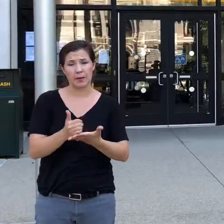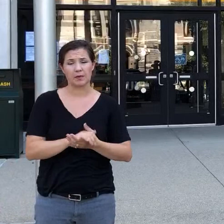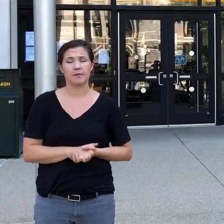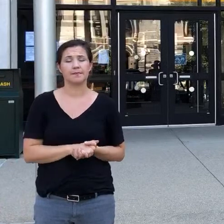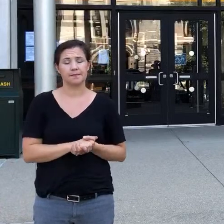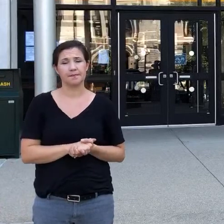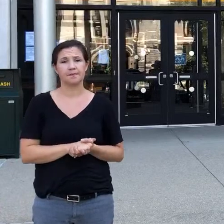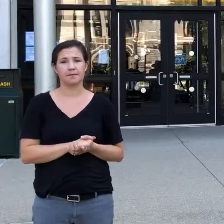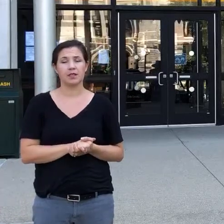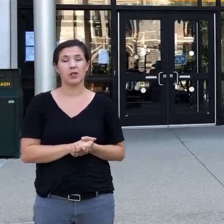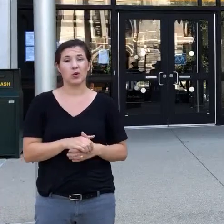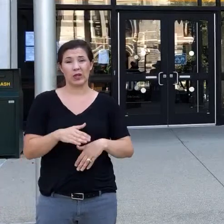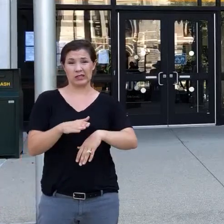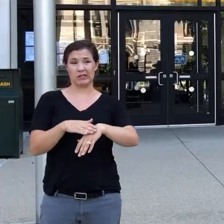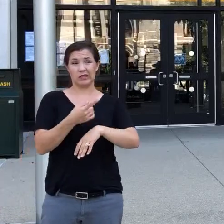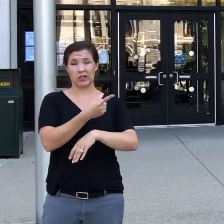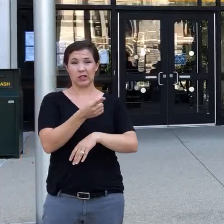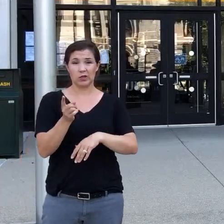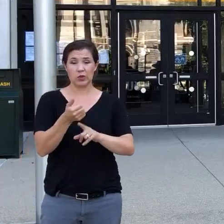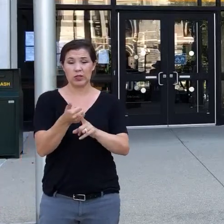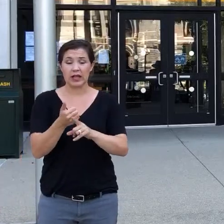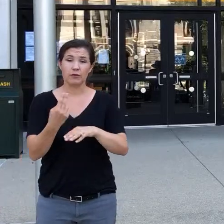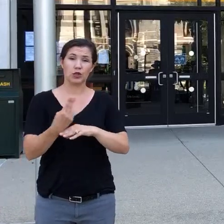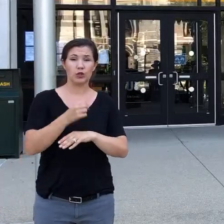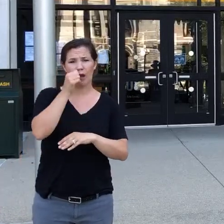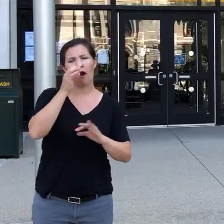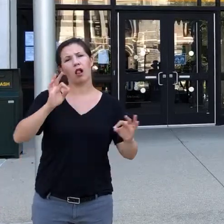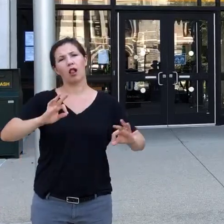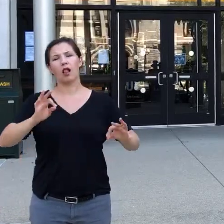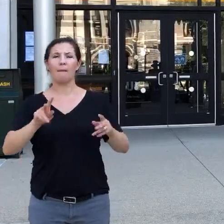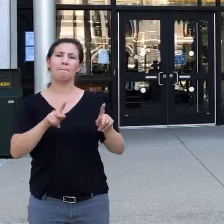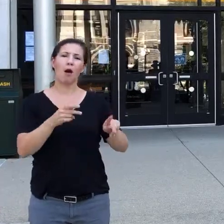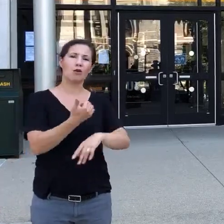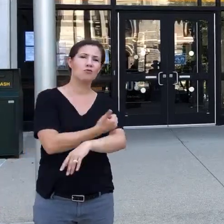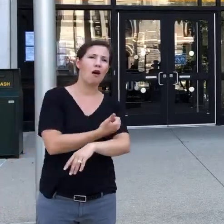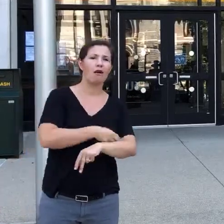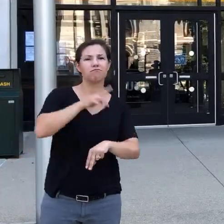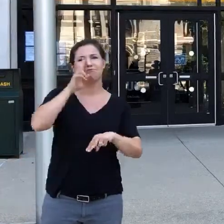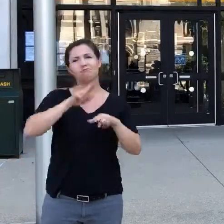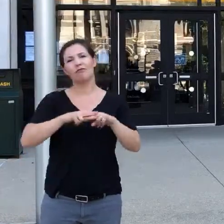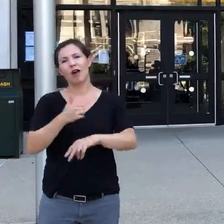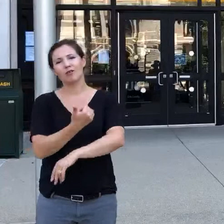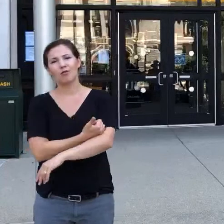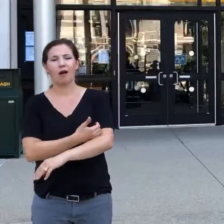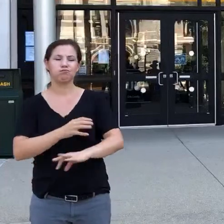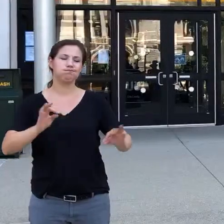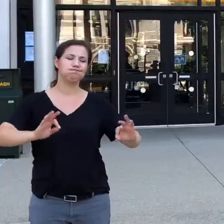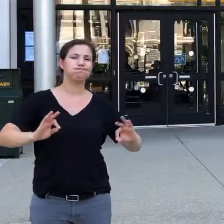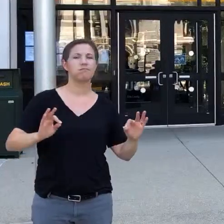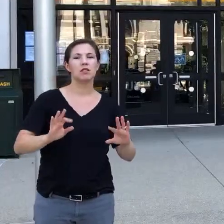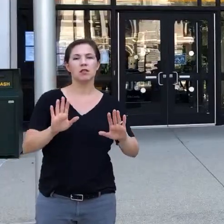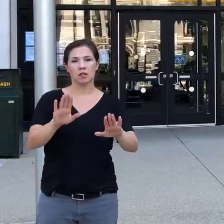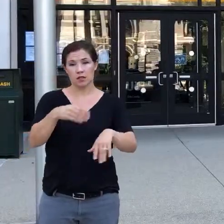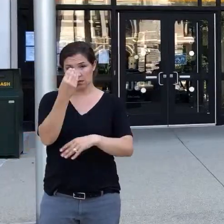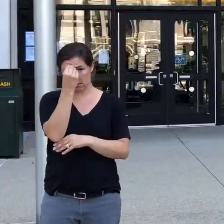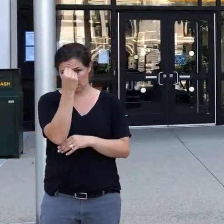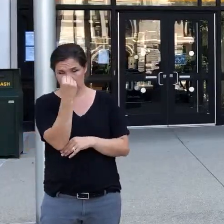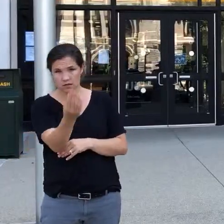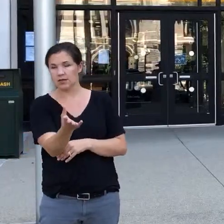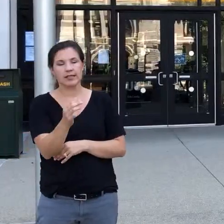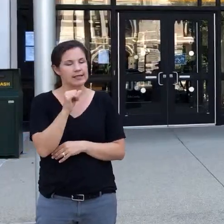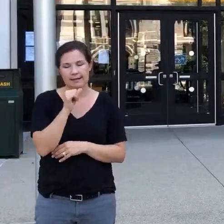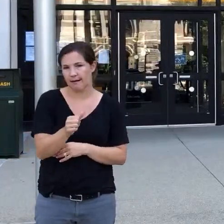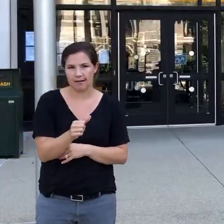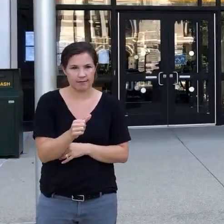those who use cocaine, who think it's just a party drug, it's just a fun drug. Well, you know what? That party drug, that fun drug, it's not a